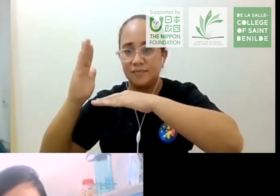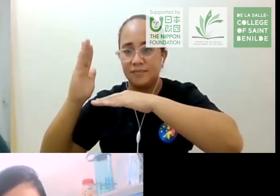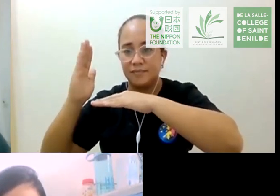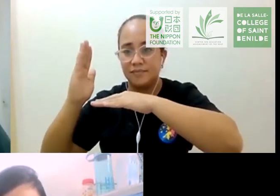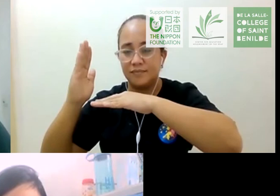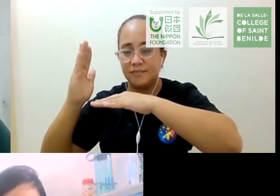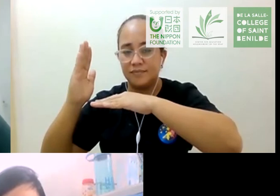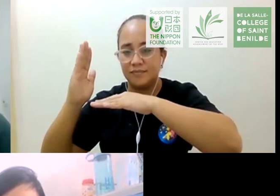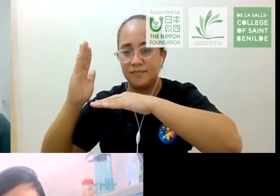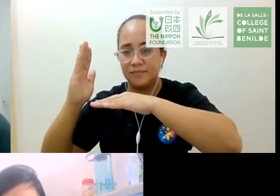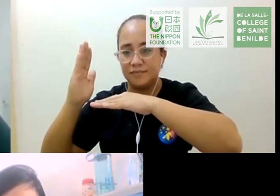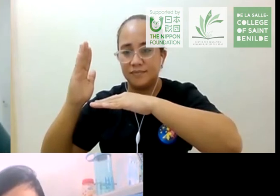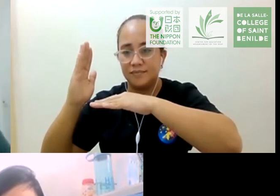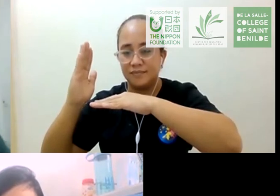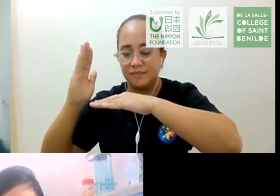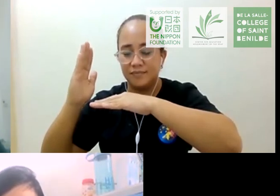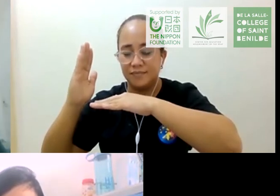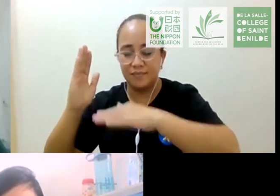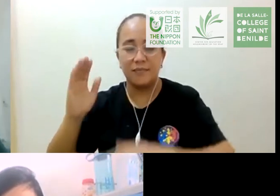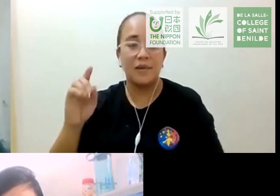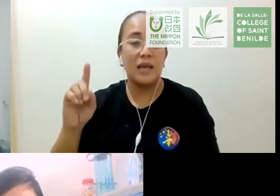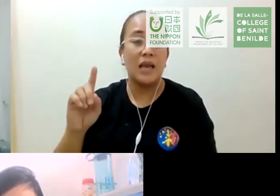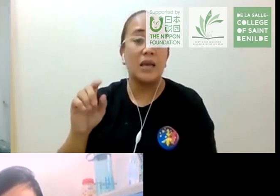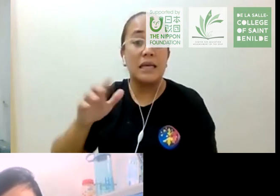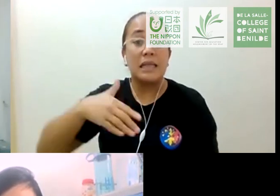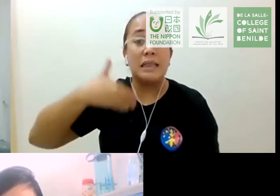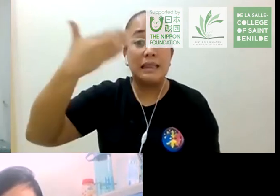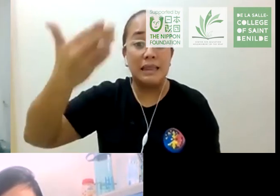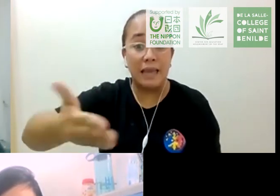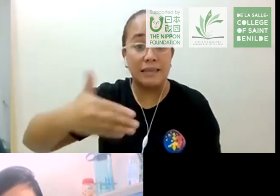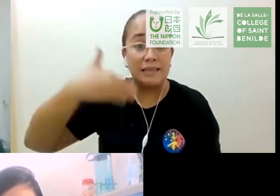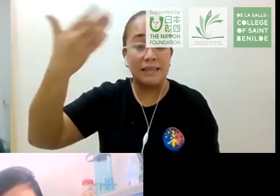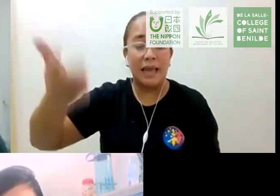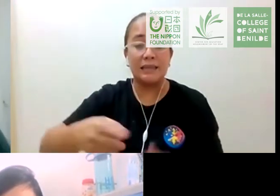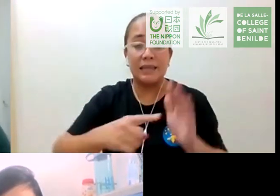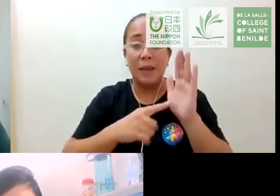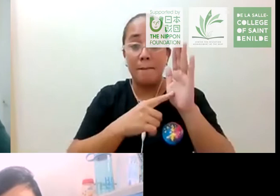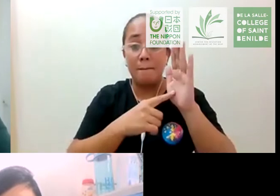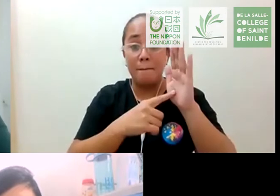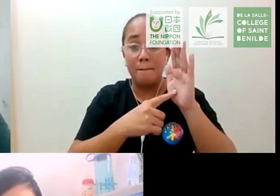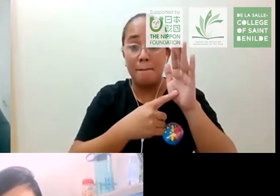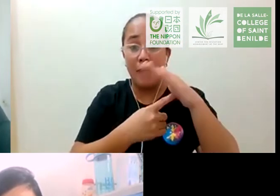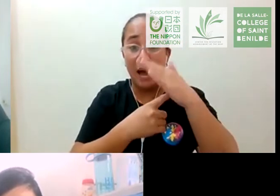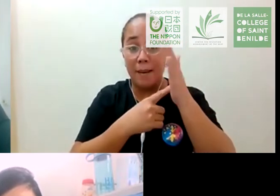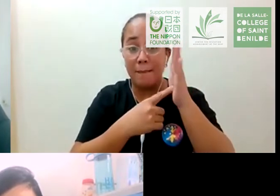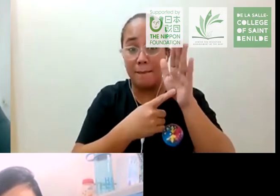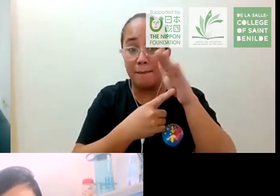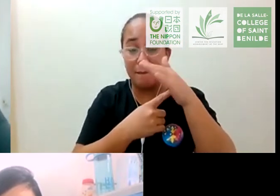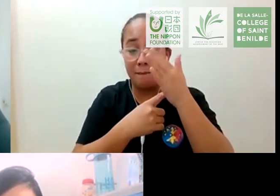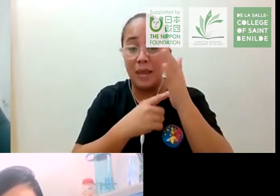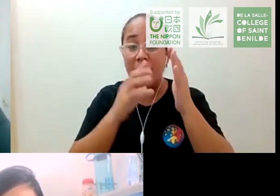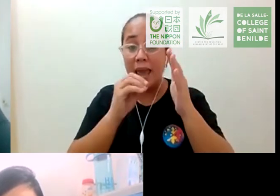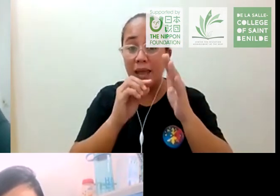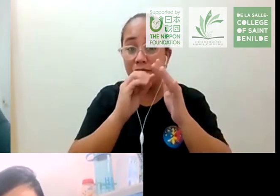So the next thing you should be working on is the palm and finger orientation of the dominant